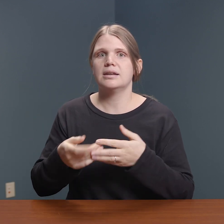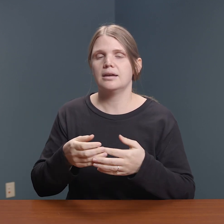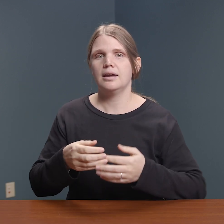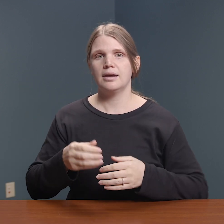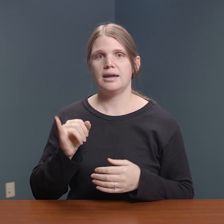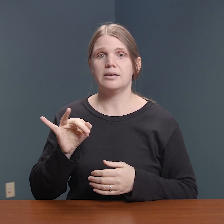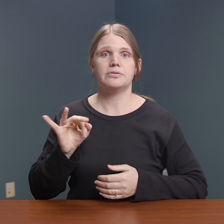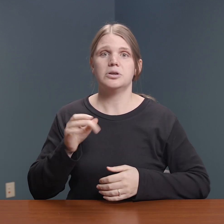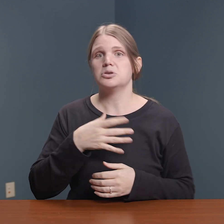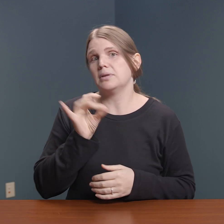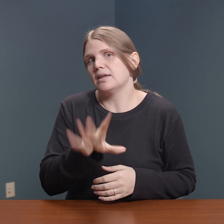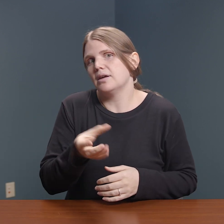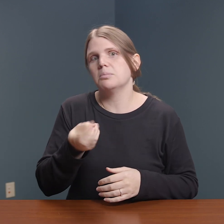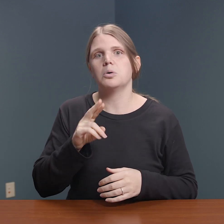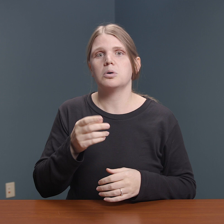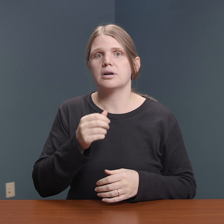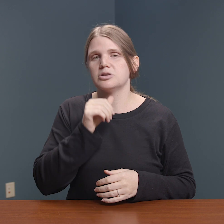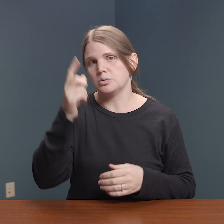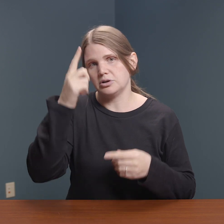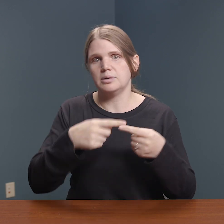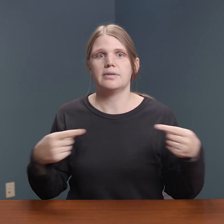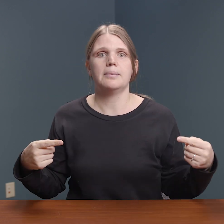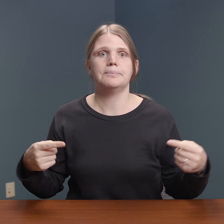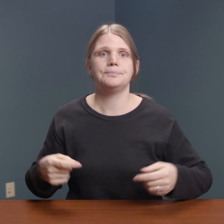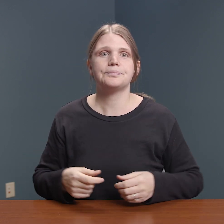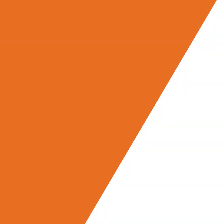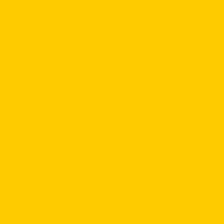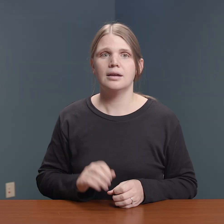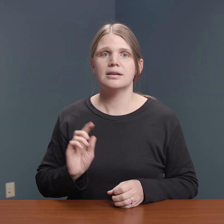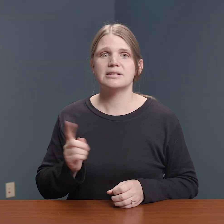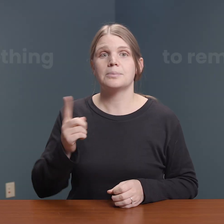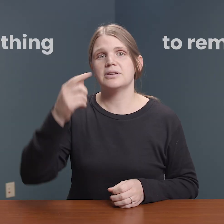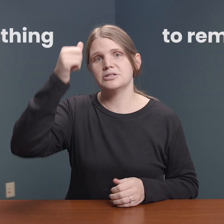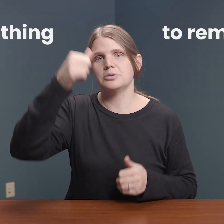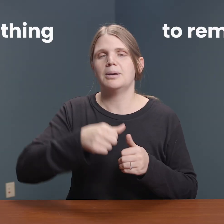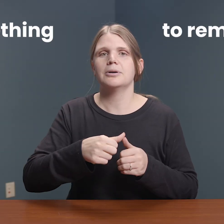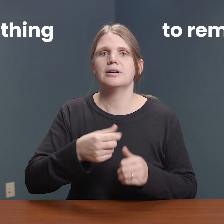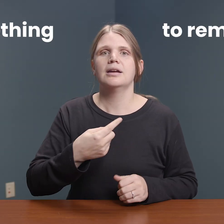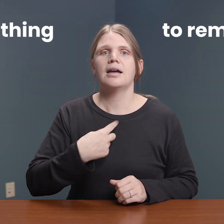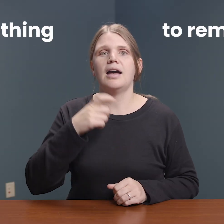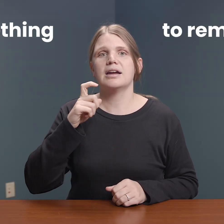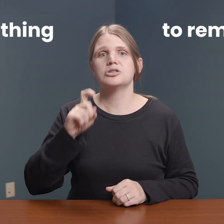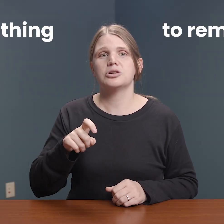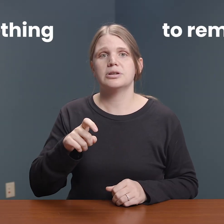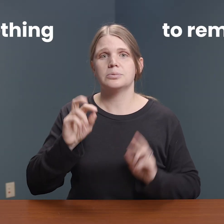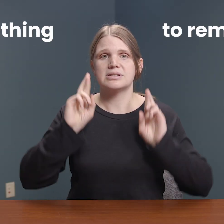even if you don't like them or don't agree with them. Something to remember: I should